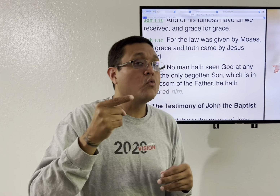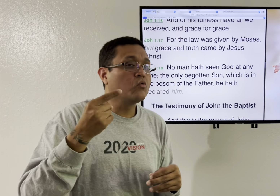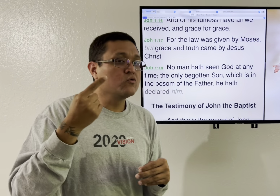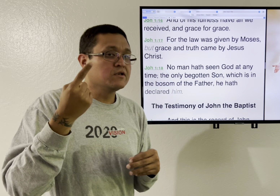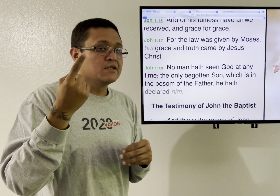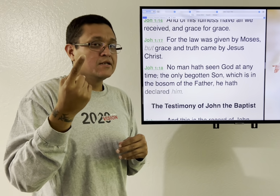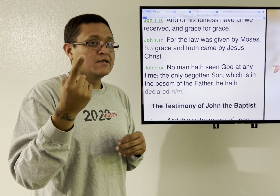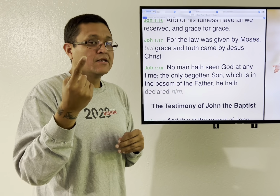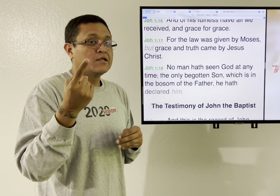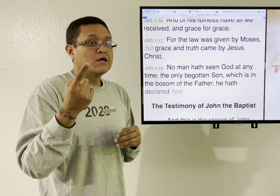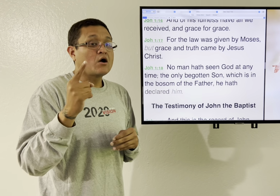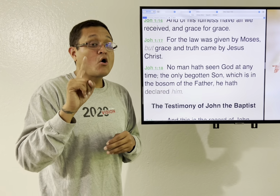The only